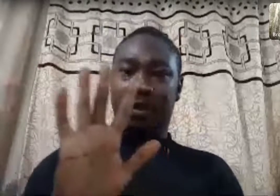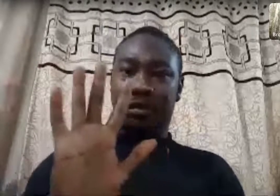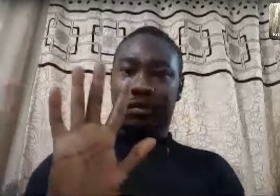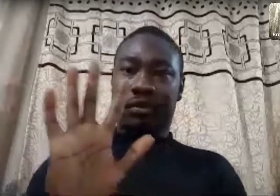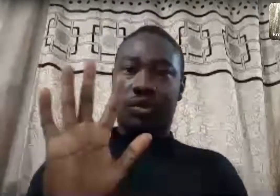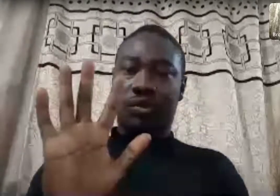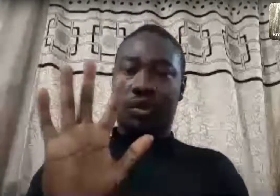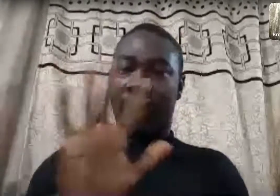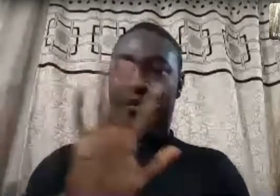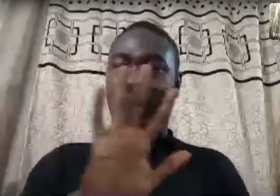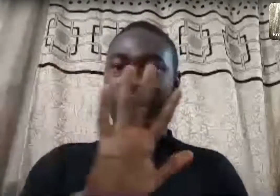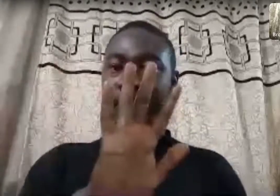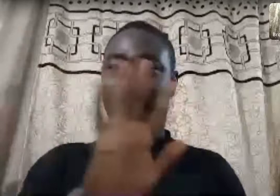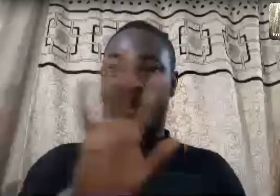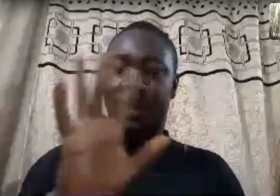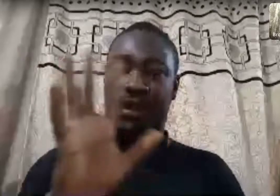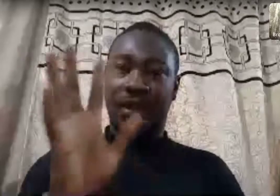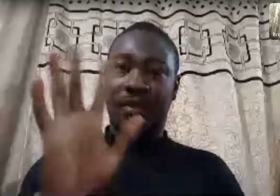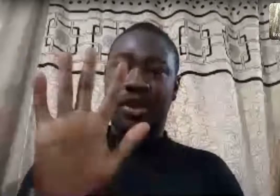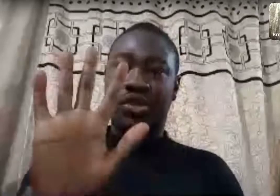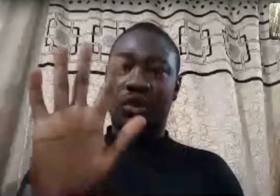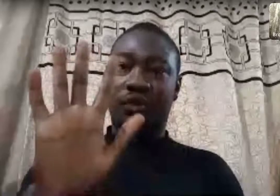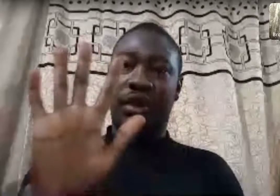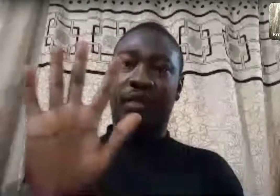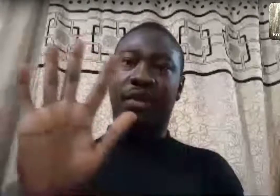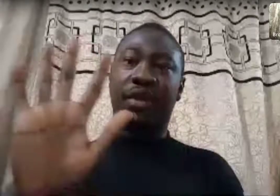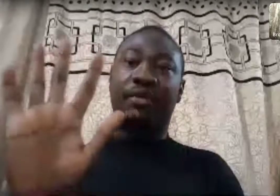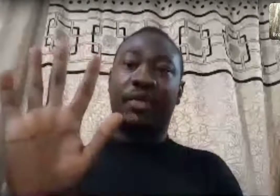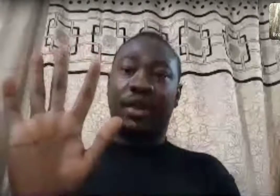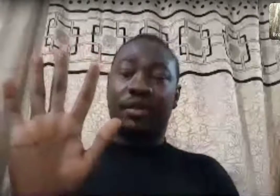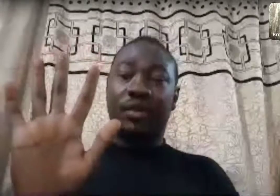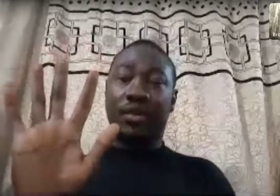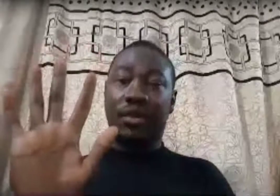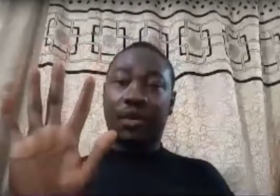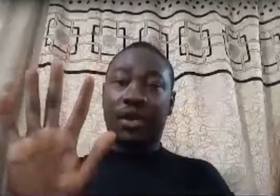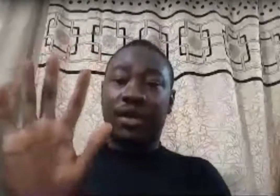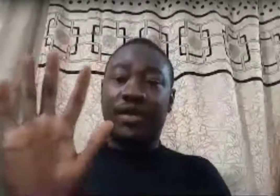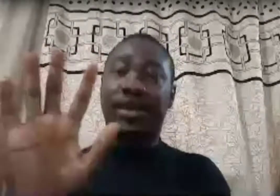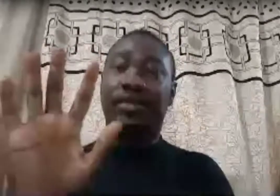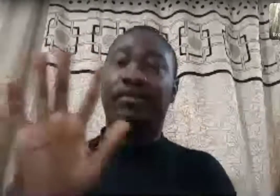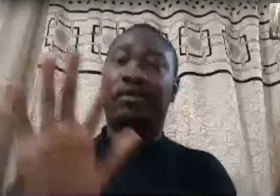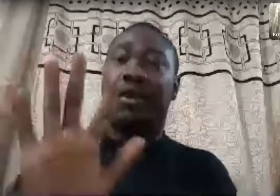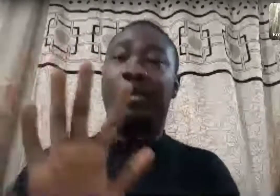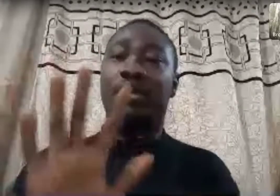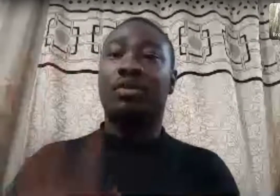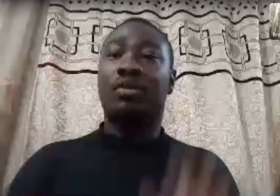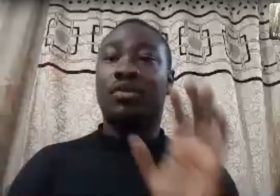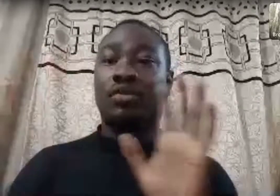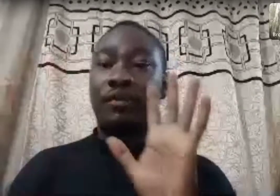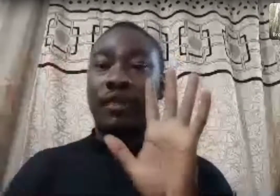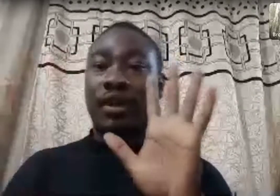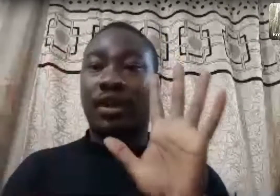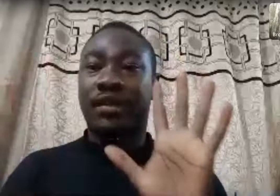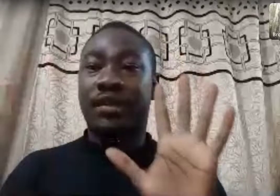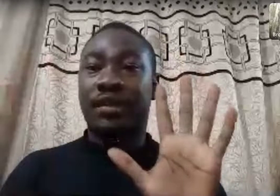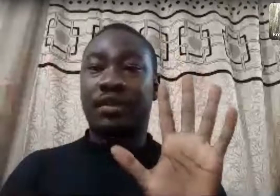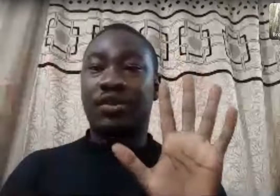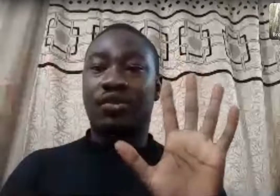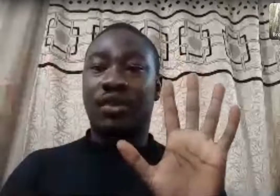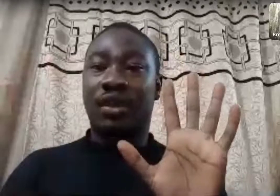So you have your fingers, and each one of them have been named so that we can easily refer to the fingers should in case we